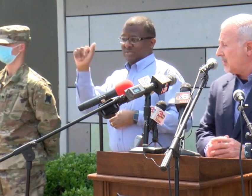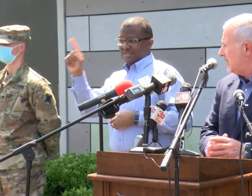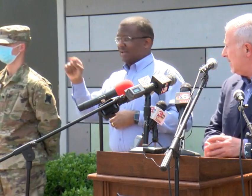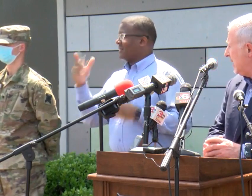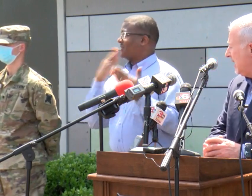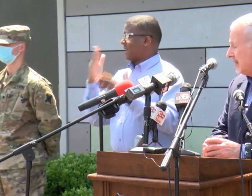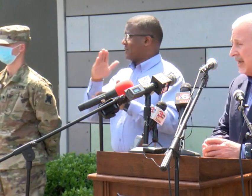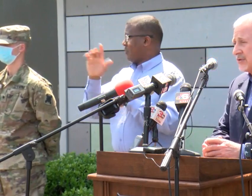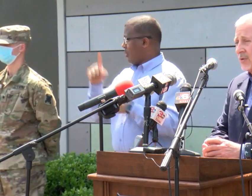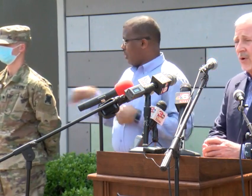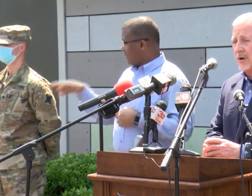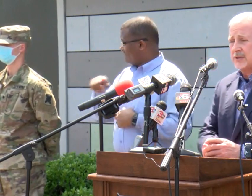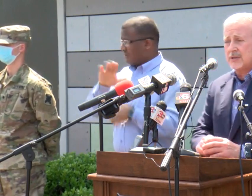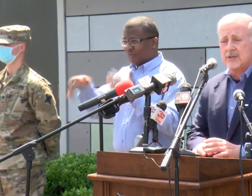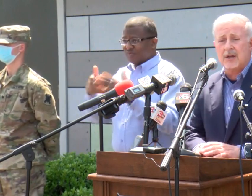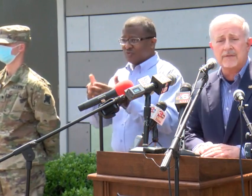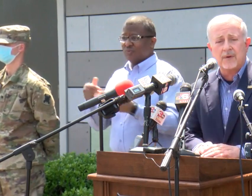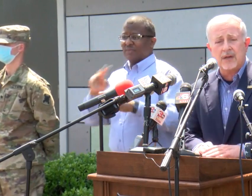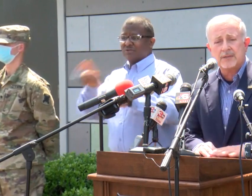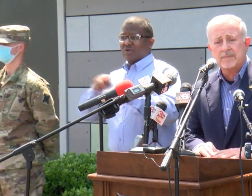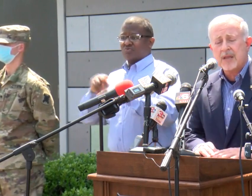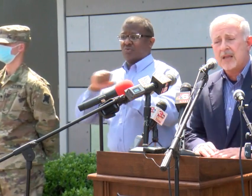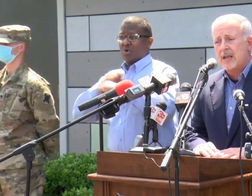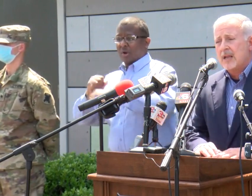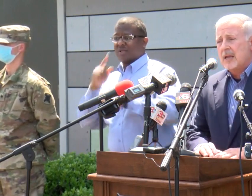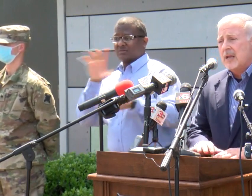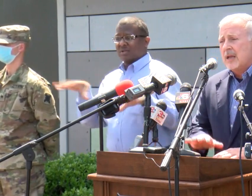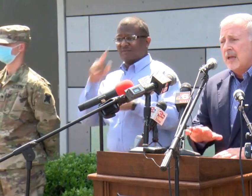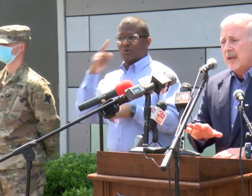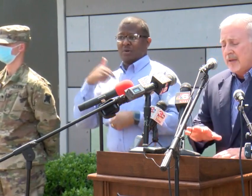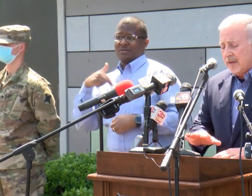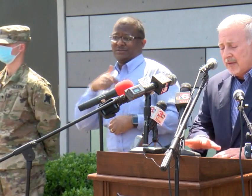hard work that the National Guard has done for us.